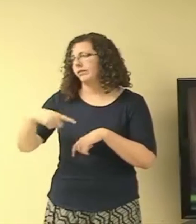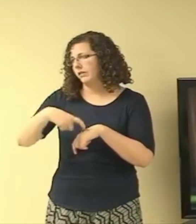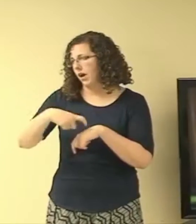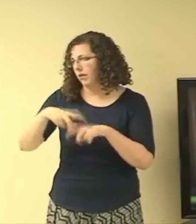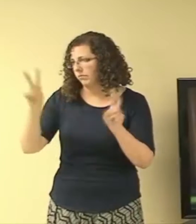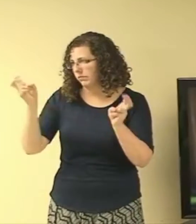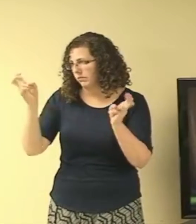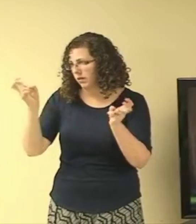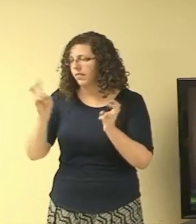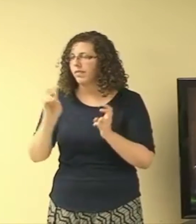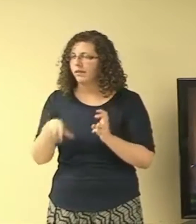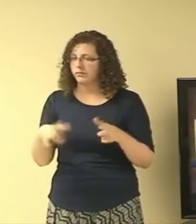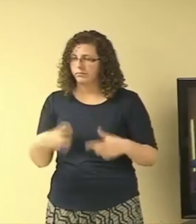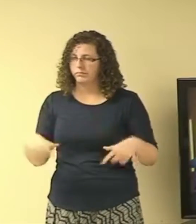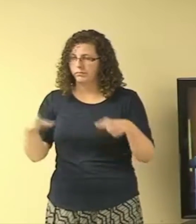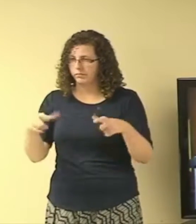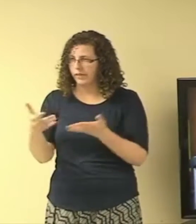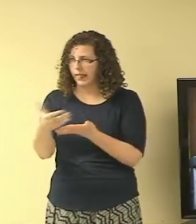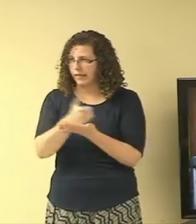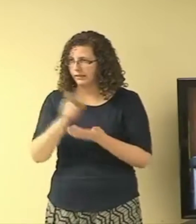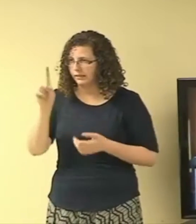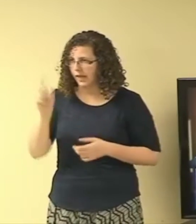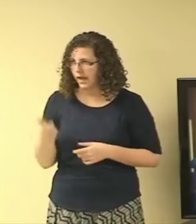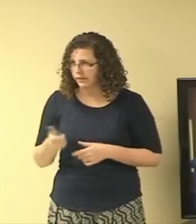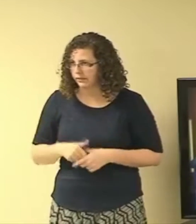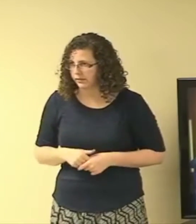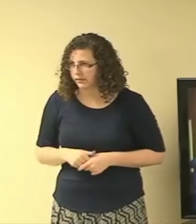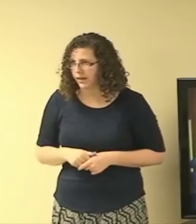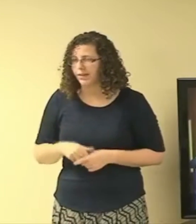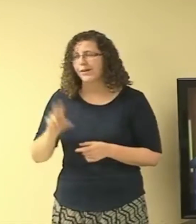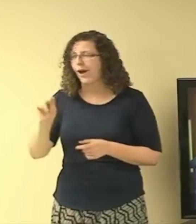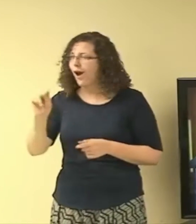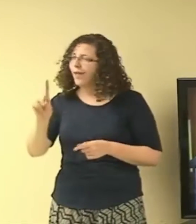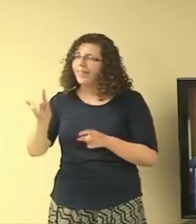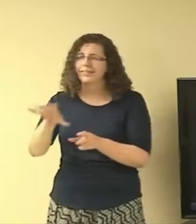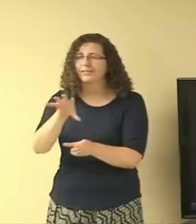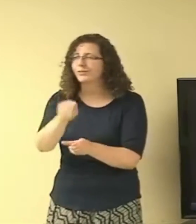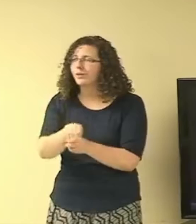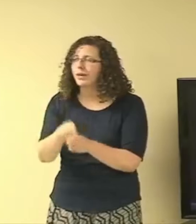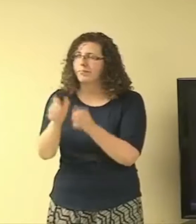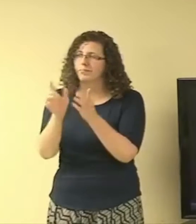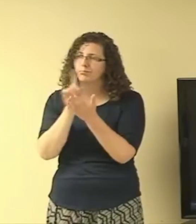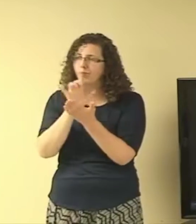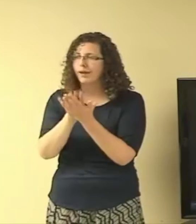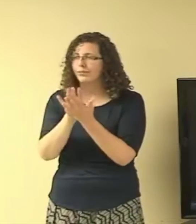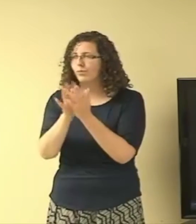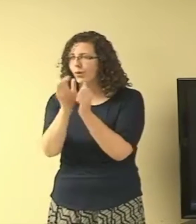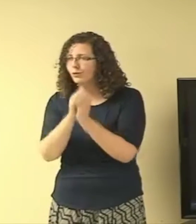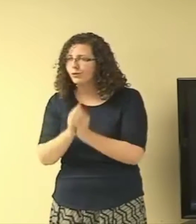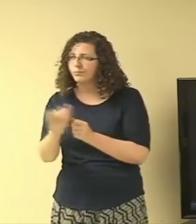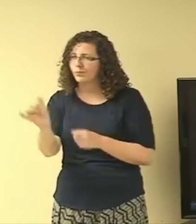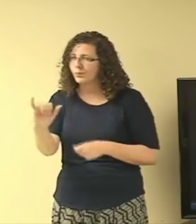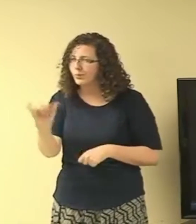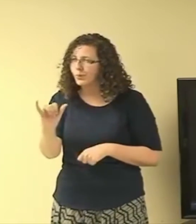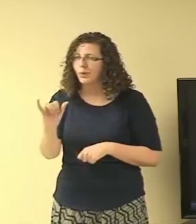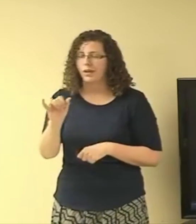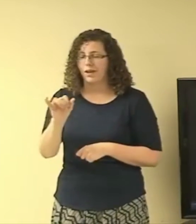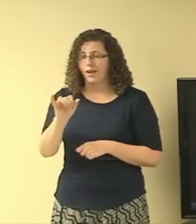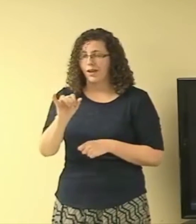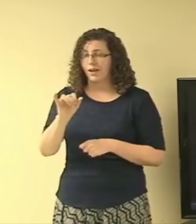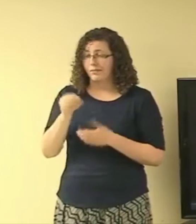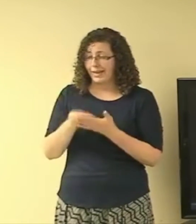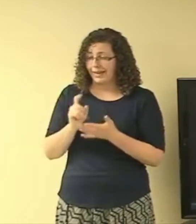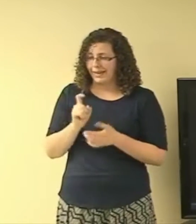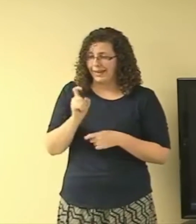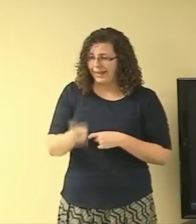No, that's praise and worship. When the plate is passed, when you give your giving, that's, Jesus, I love you. You're in charge. I do not